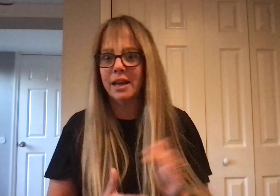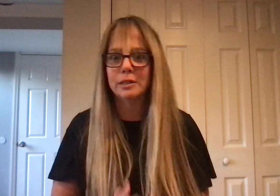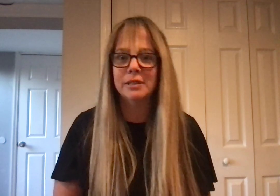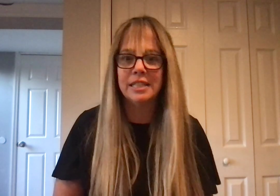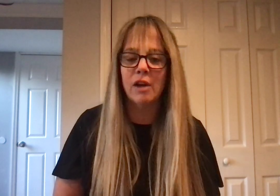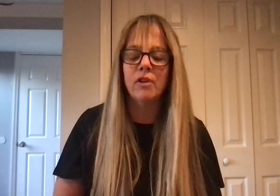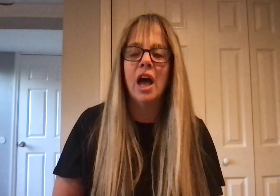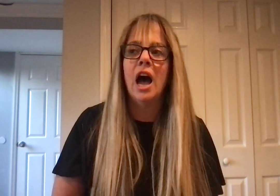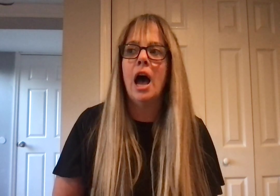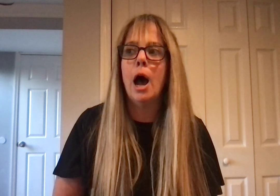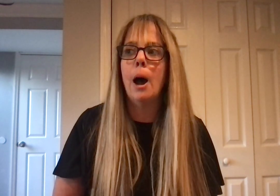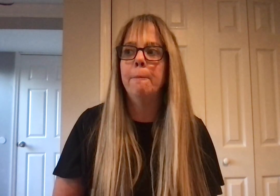husband's deaf.